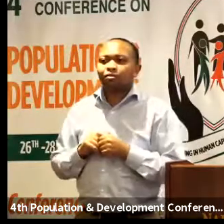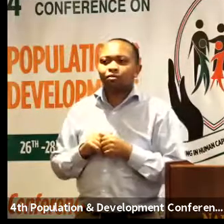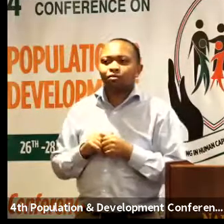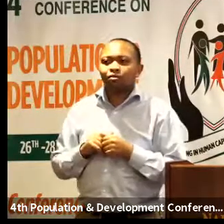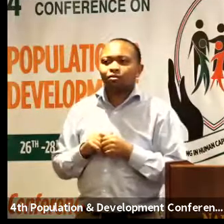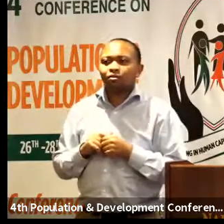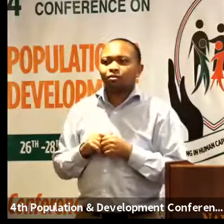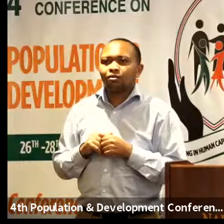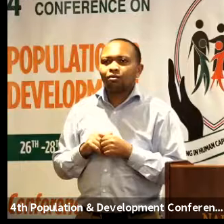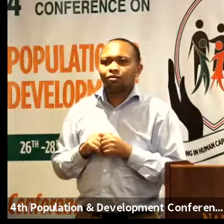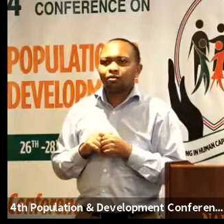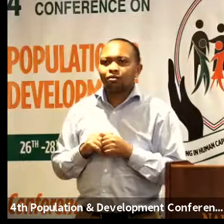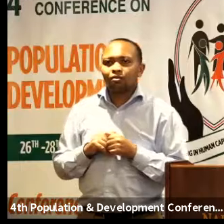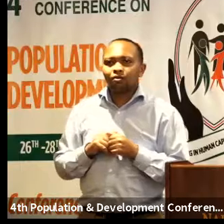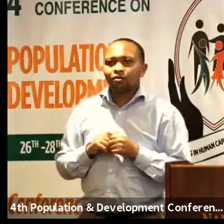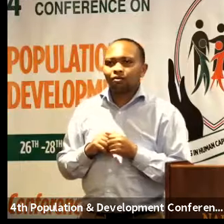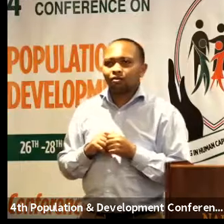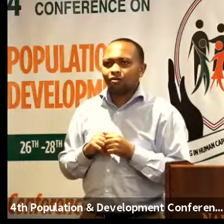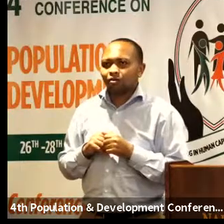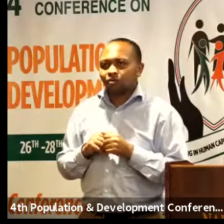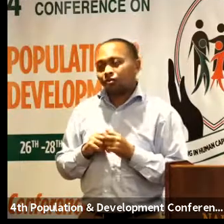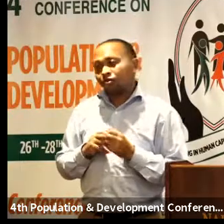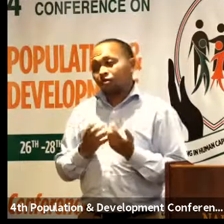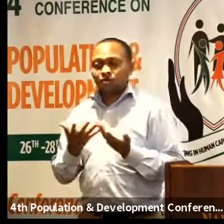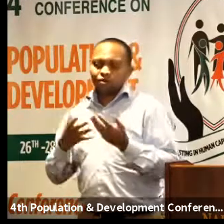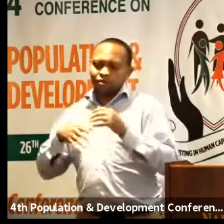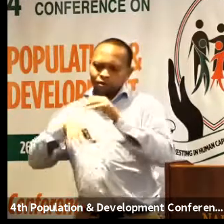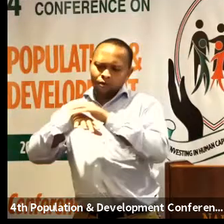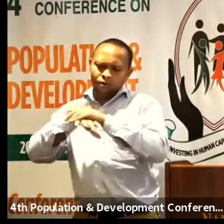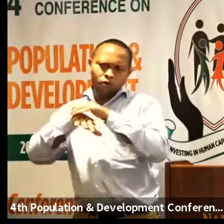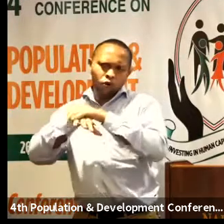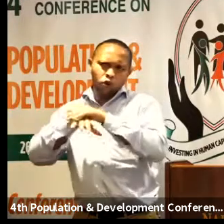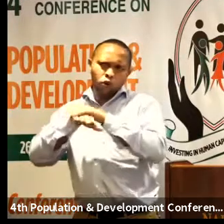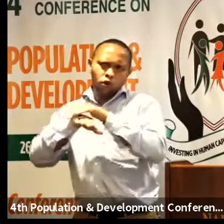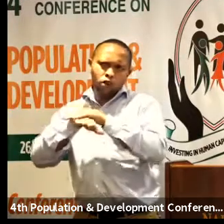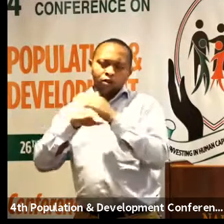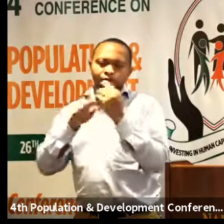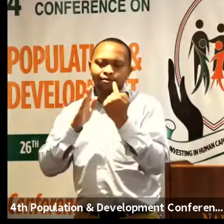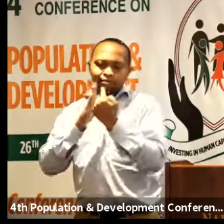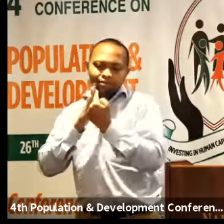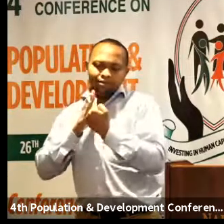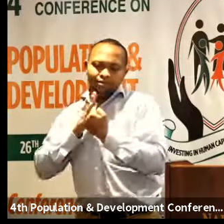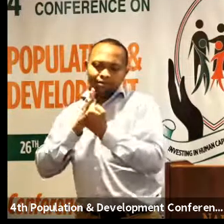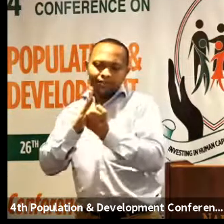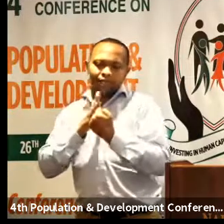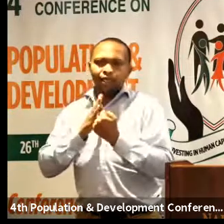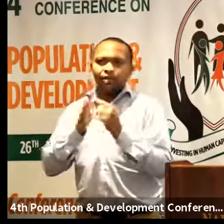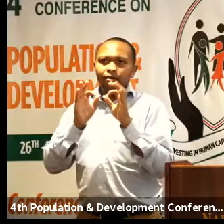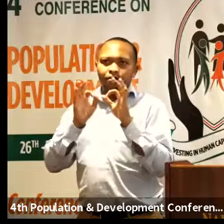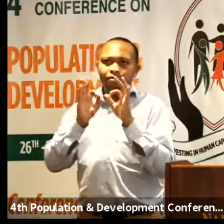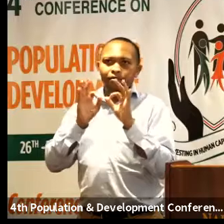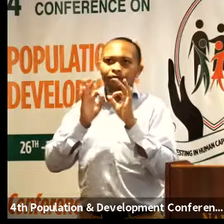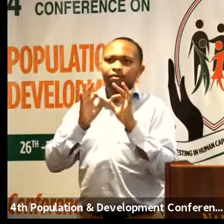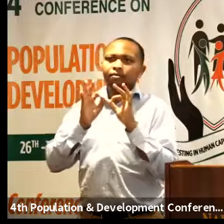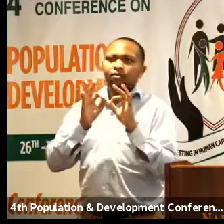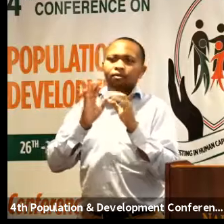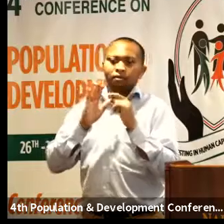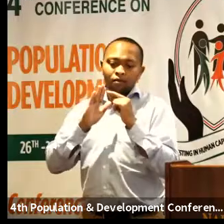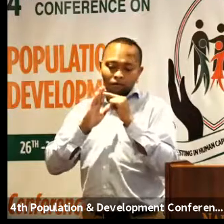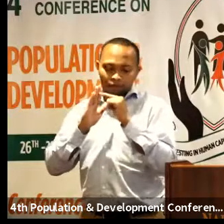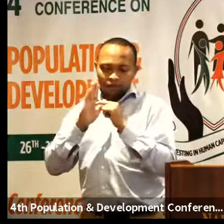Yes, there was excellent synergy between the three presentations,